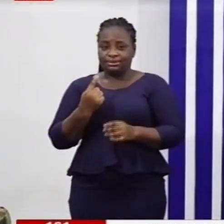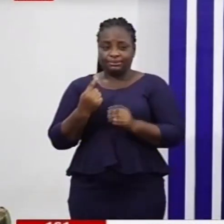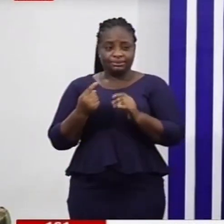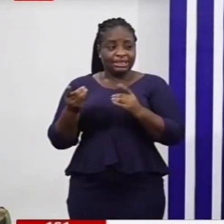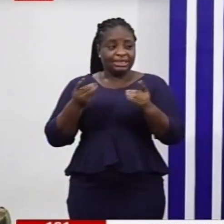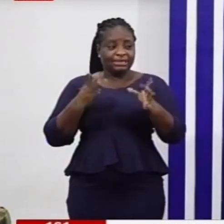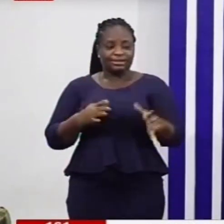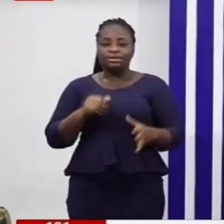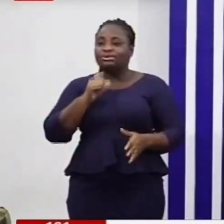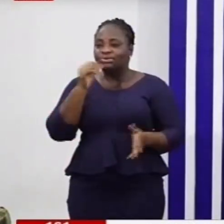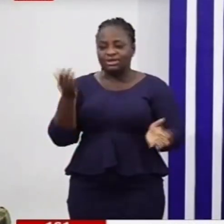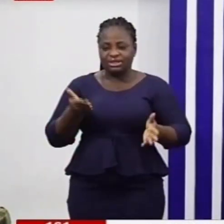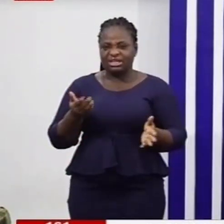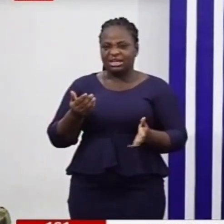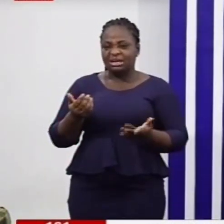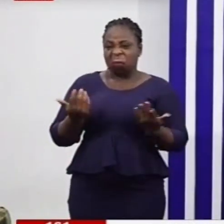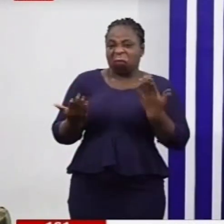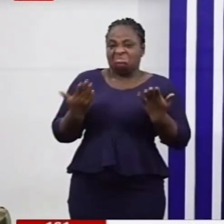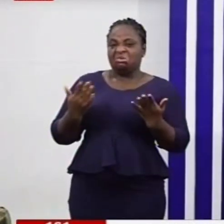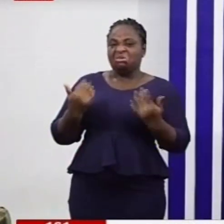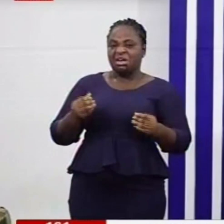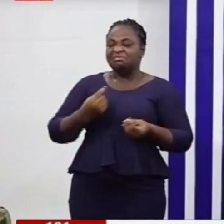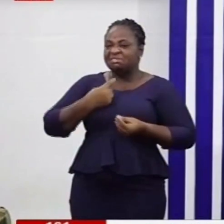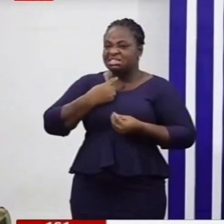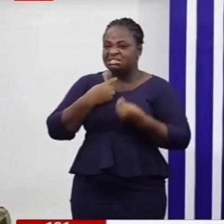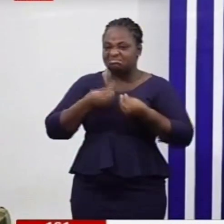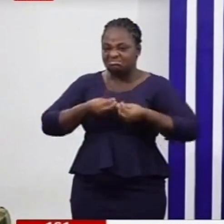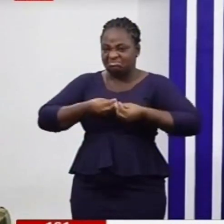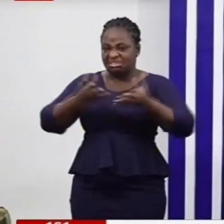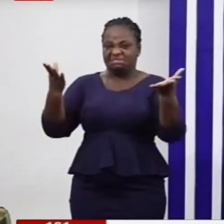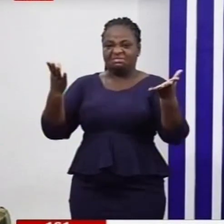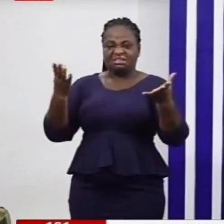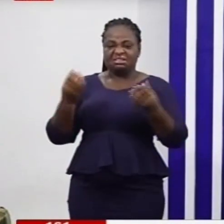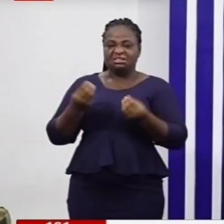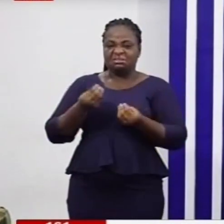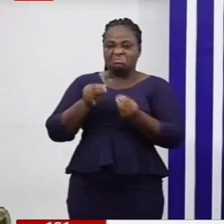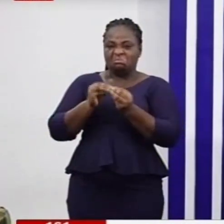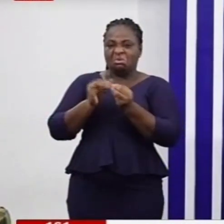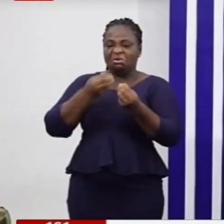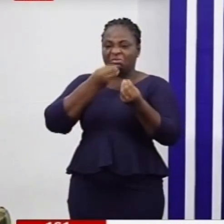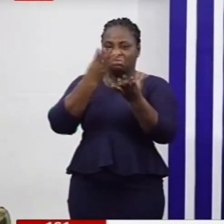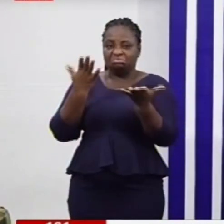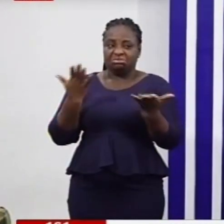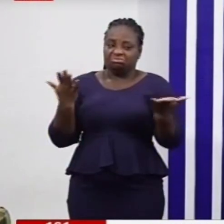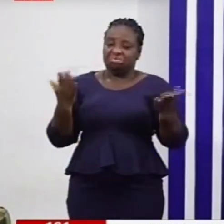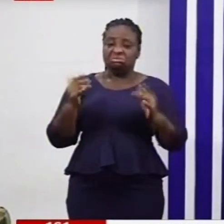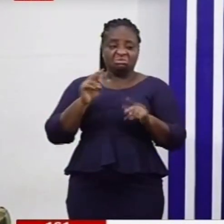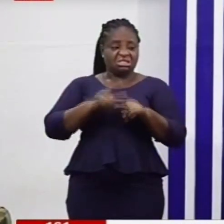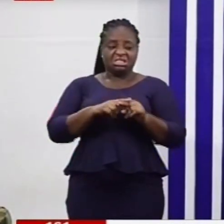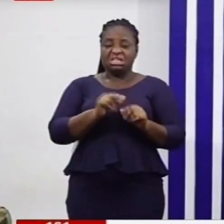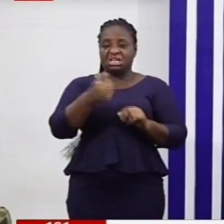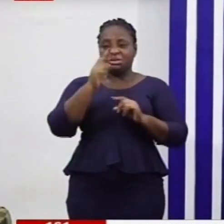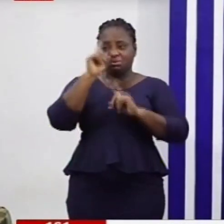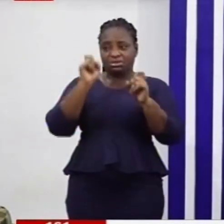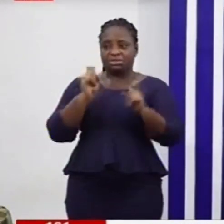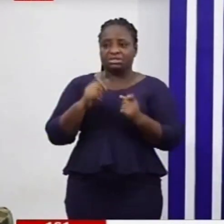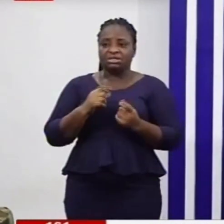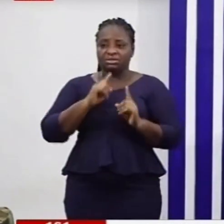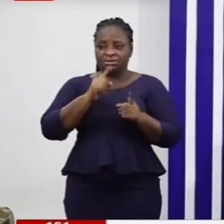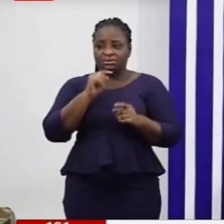is not here. He would have given us the updates of those that we are taking. So basically, that is what we are doing. When we sit and there are any questions, we'll answer. Thank you very